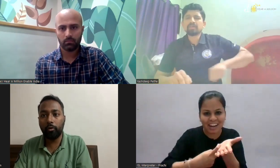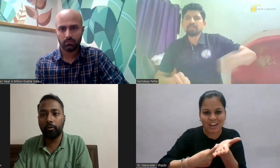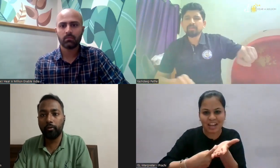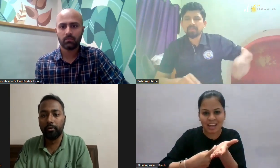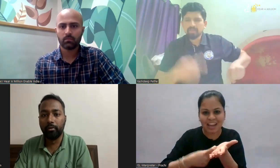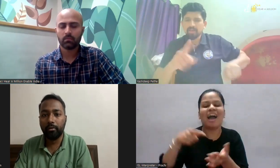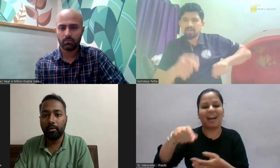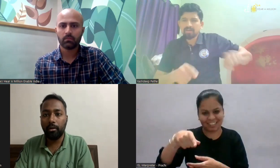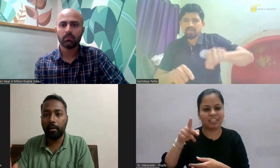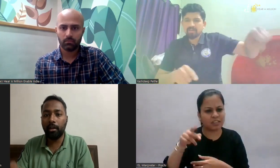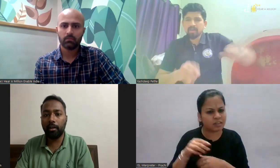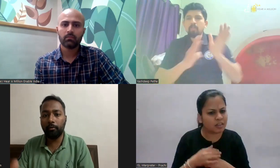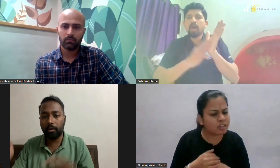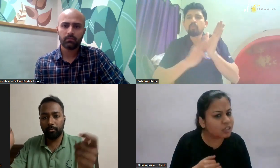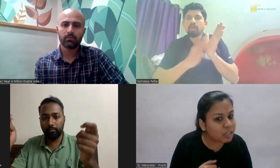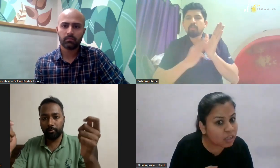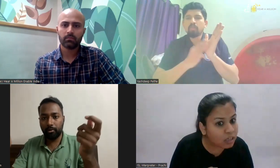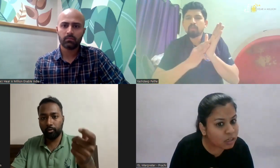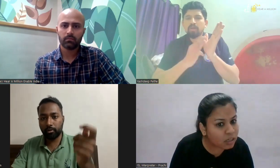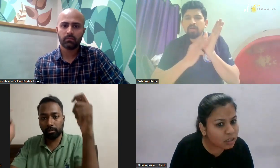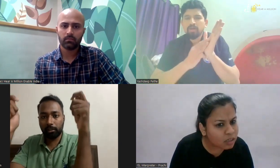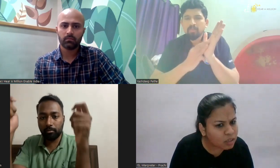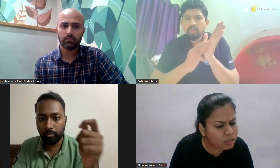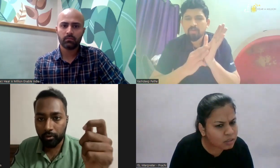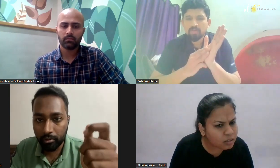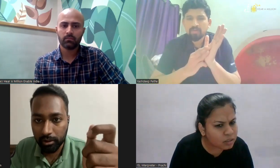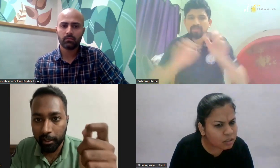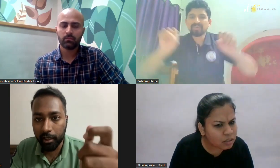No, no, no, no. End gear or